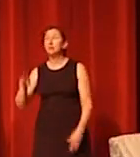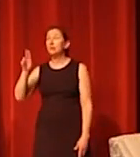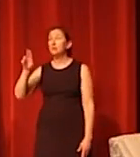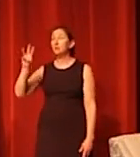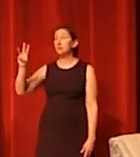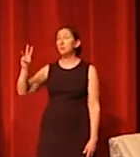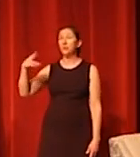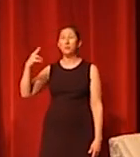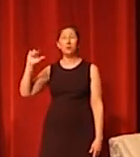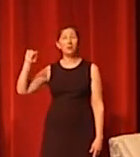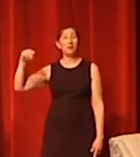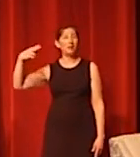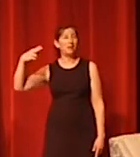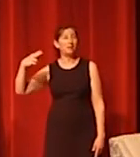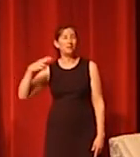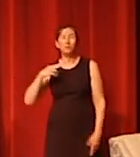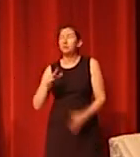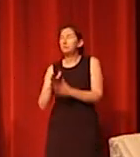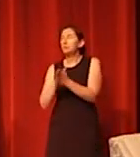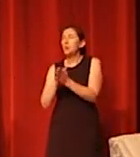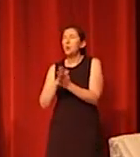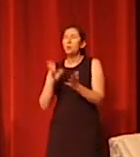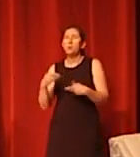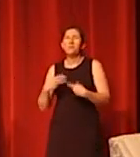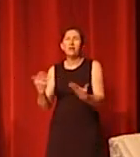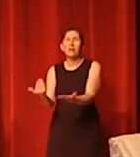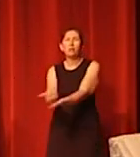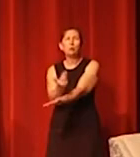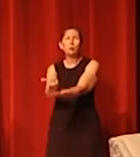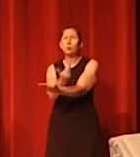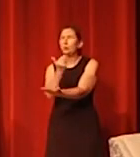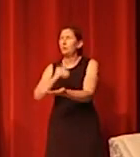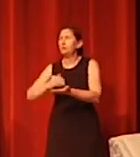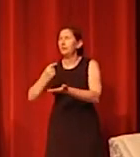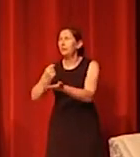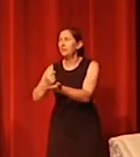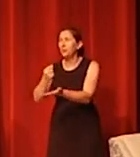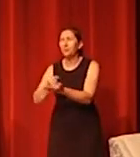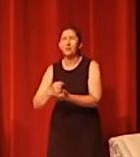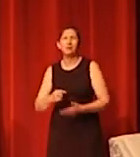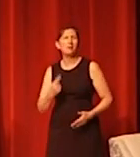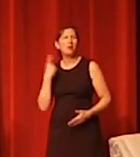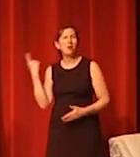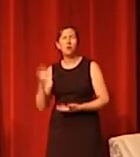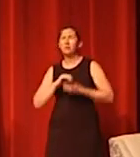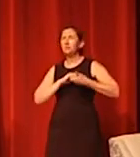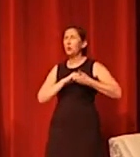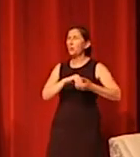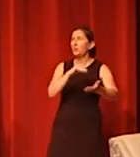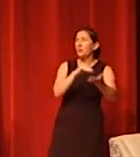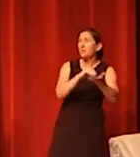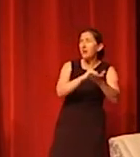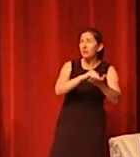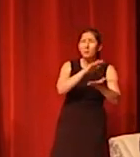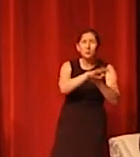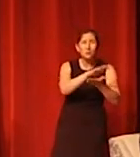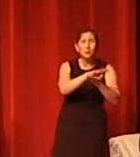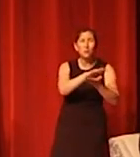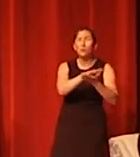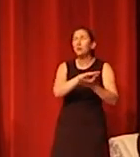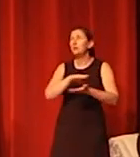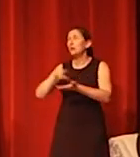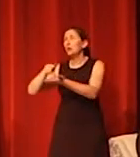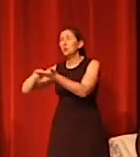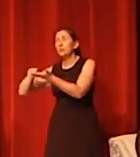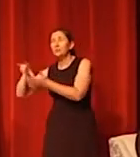in providing the cutting edge therapies and work closely with the medical school and the research arm. To really help